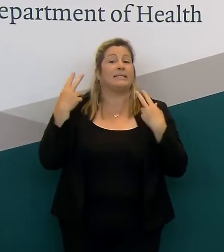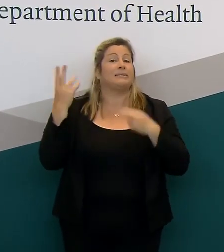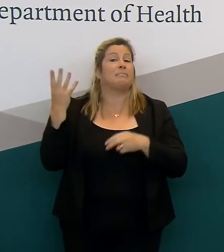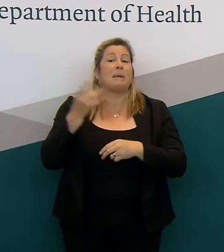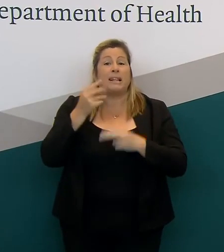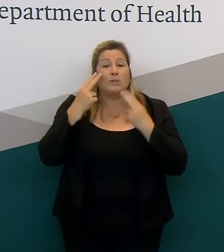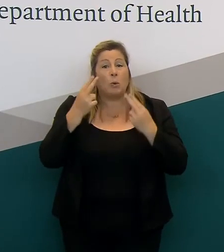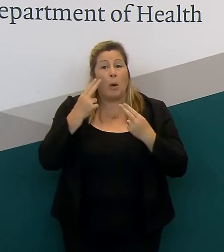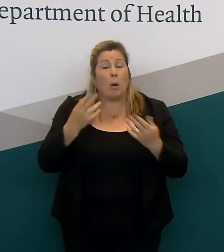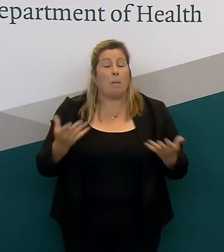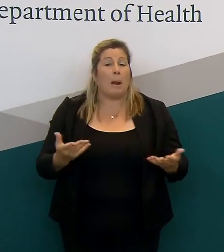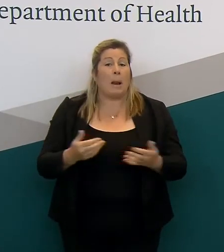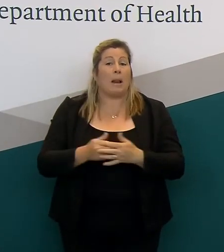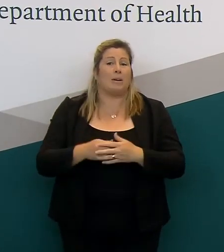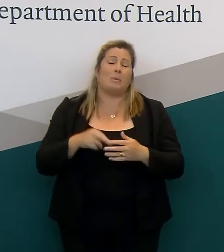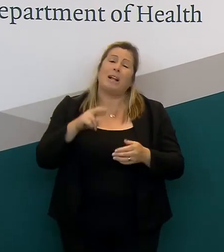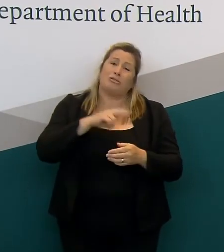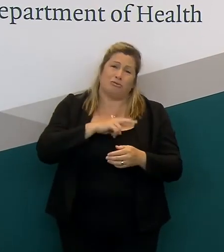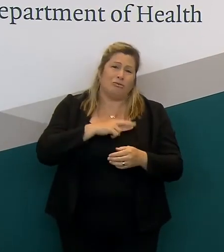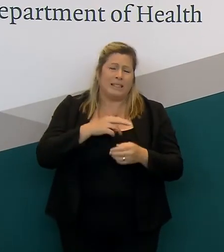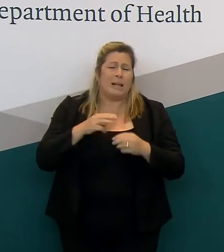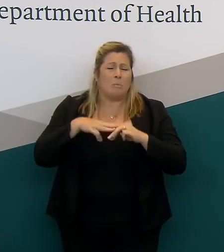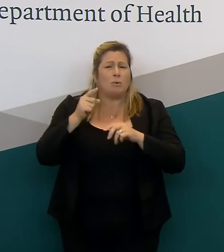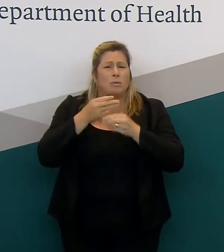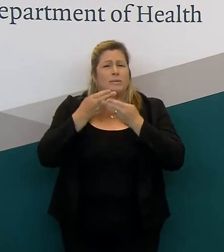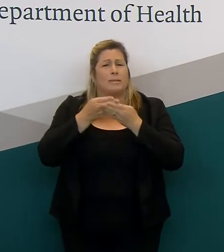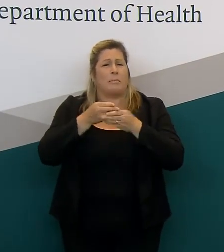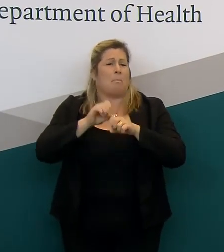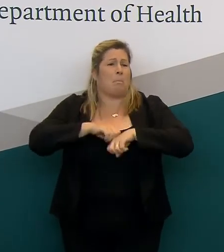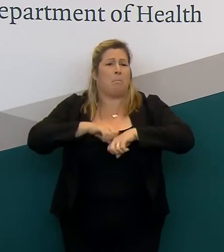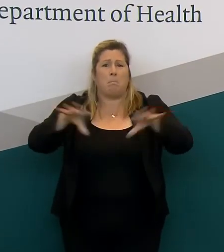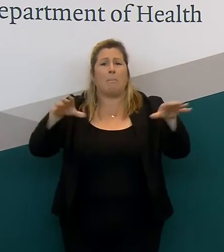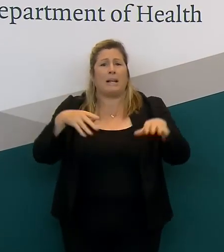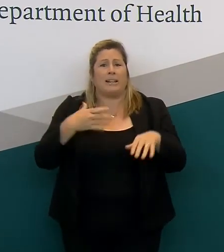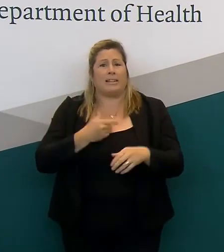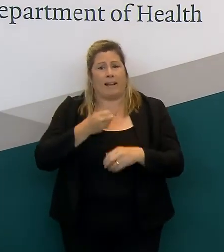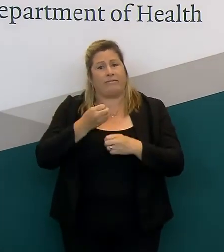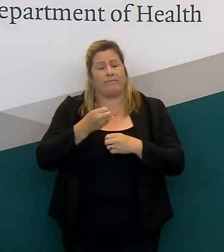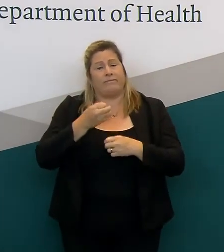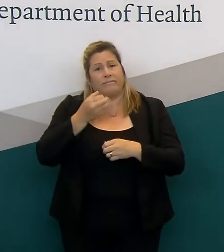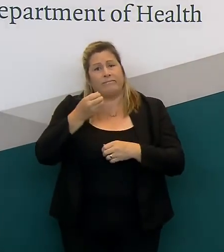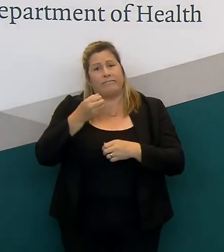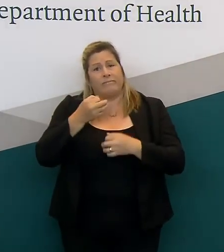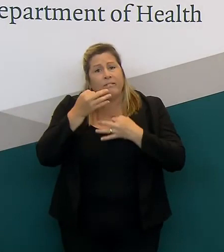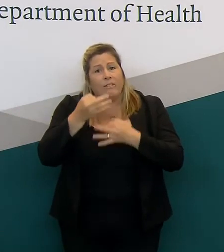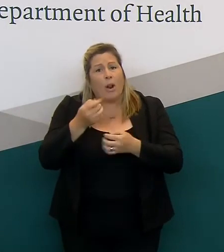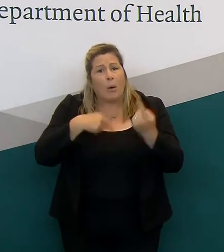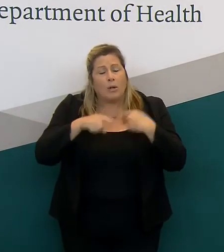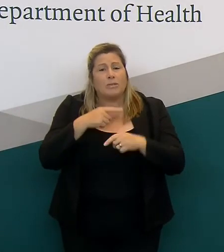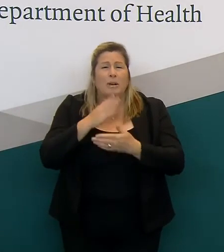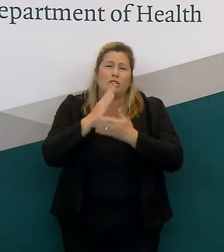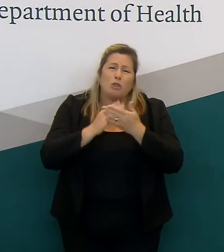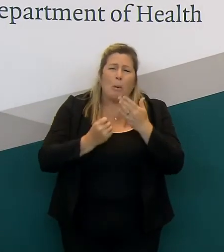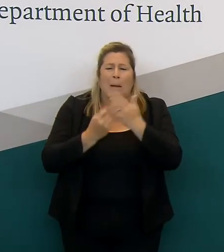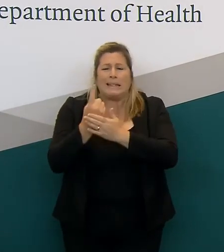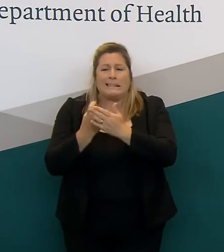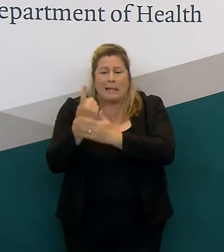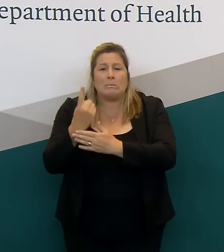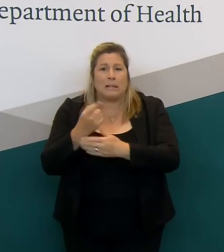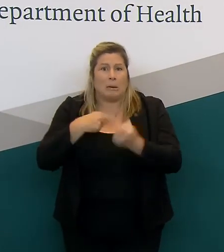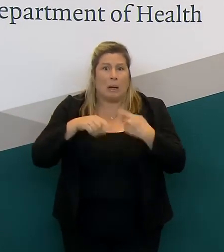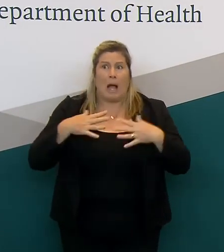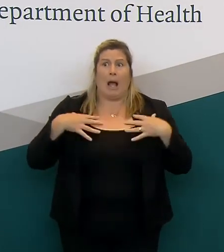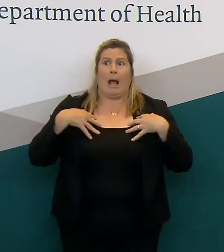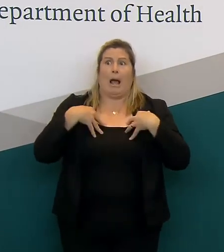the population has stayed with us and stayed with the public health advice. We have seen some episodes, some examples, and they're definitely some things that would give us cause